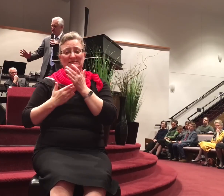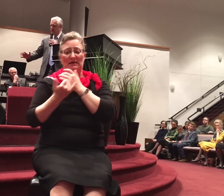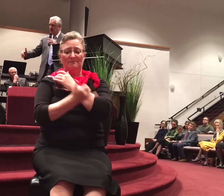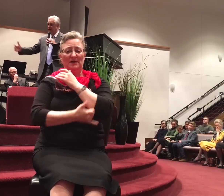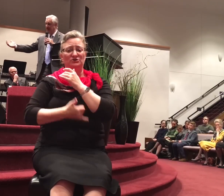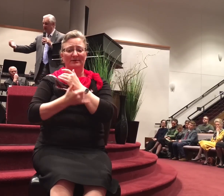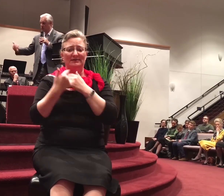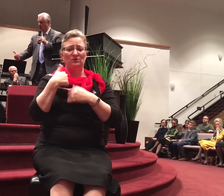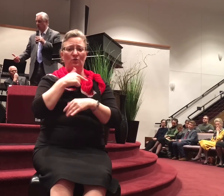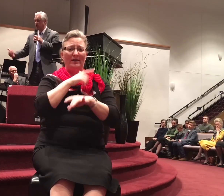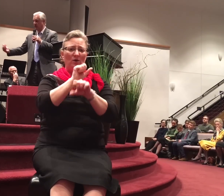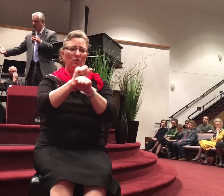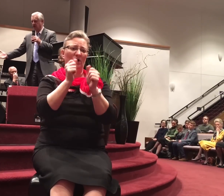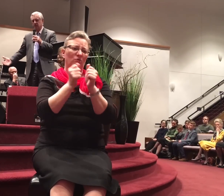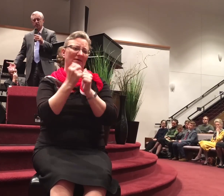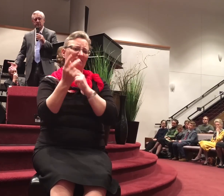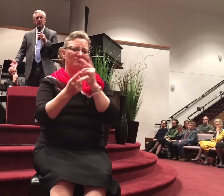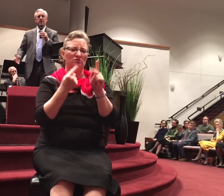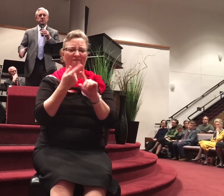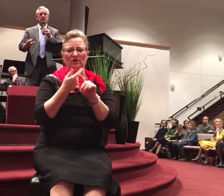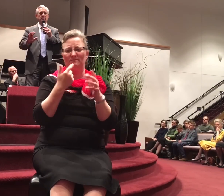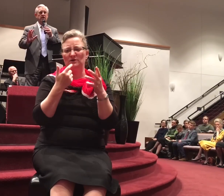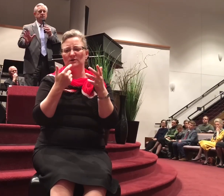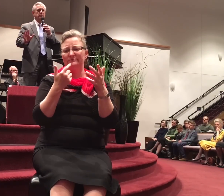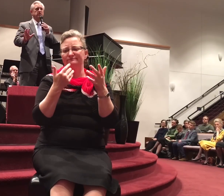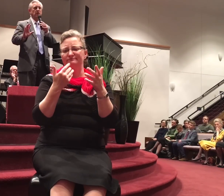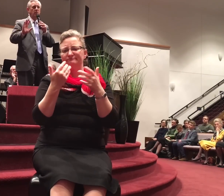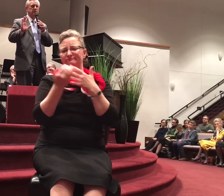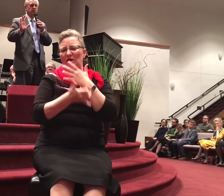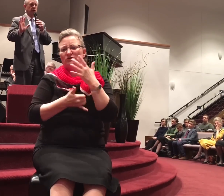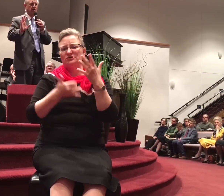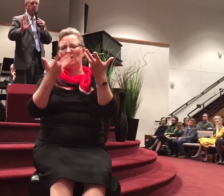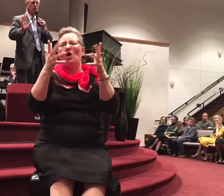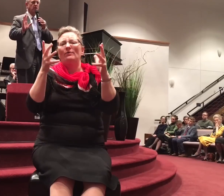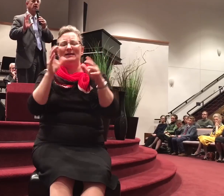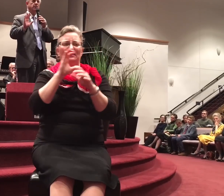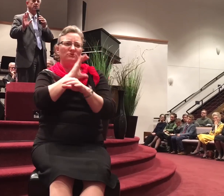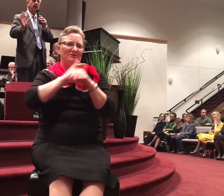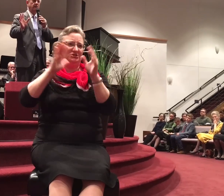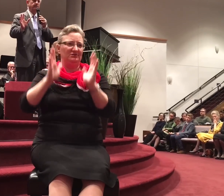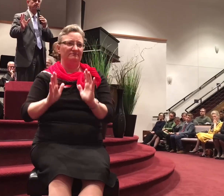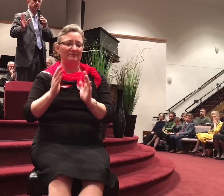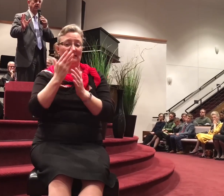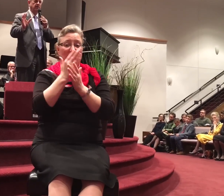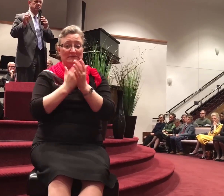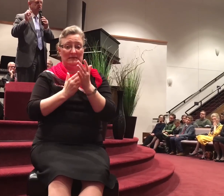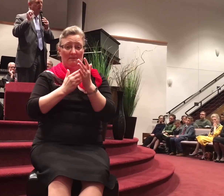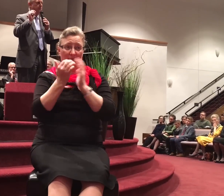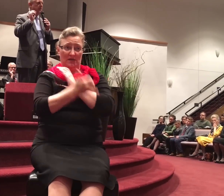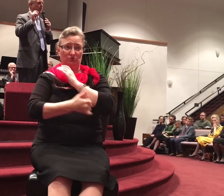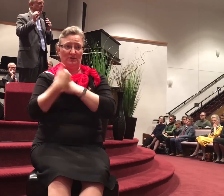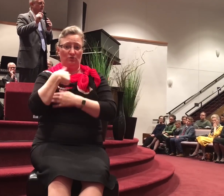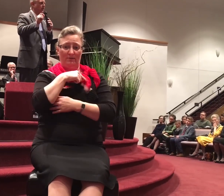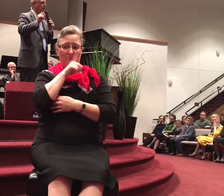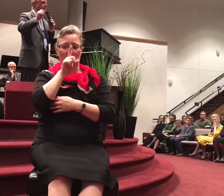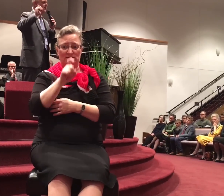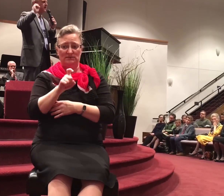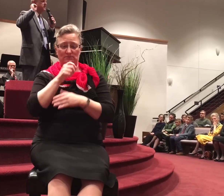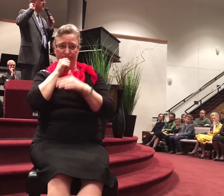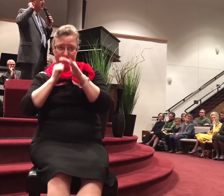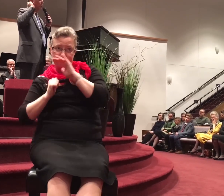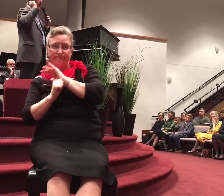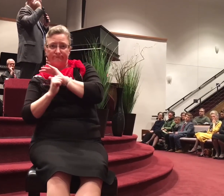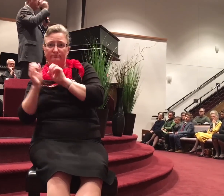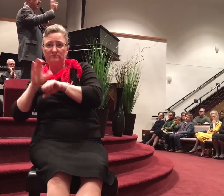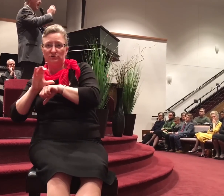are Christians, say guest workers from other countries. Some countries, we strictly work underground. Some people are converted